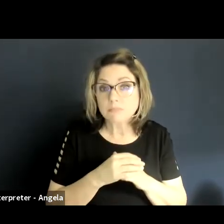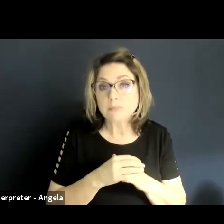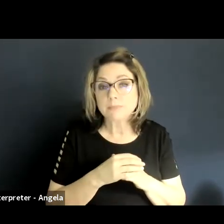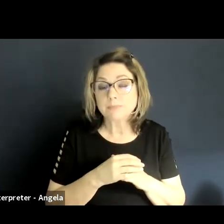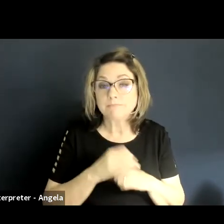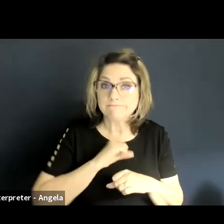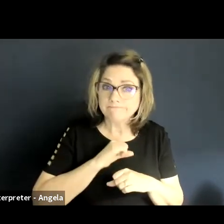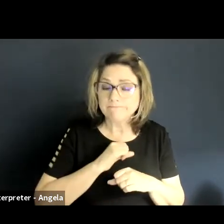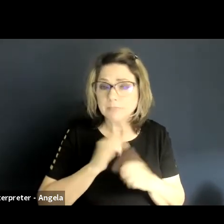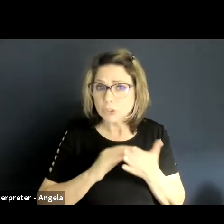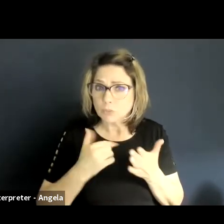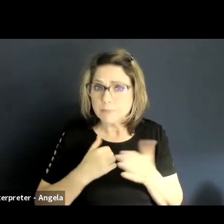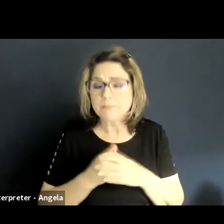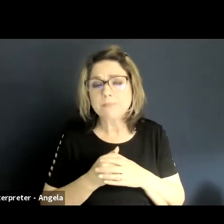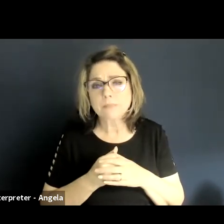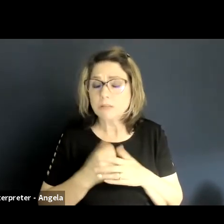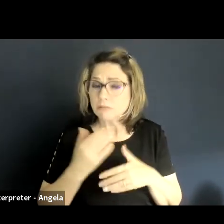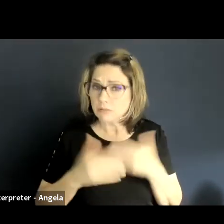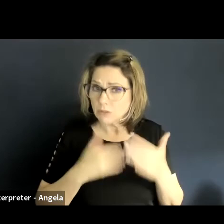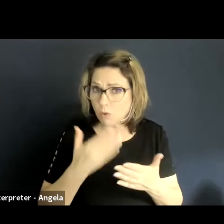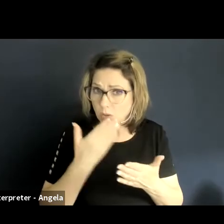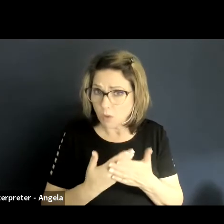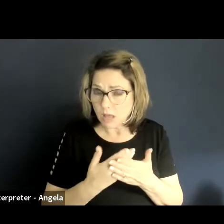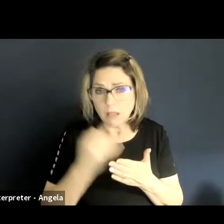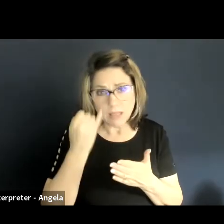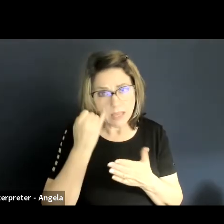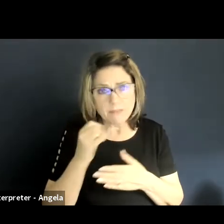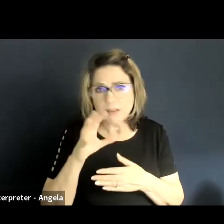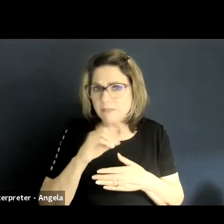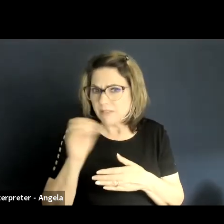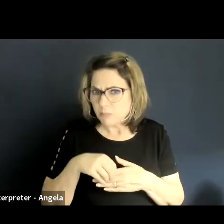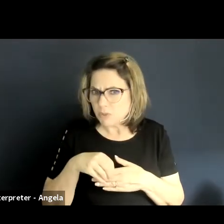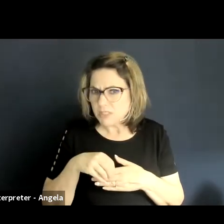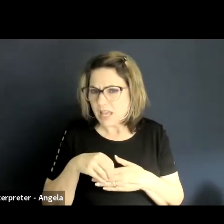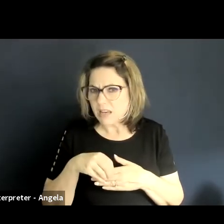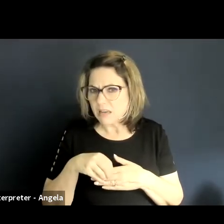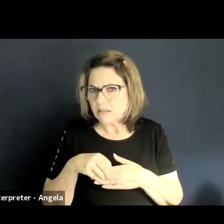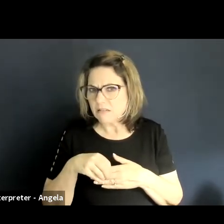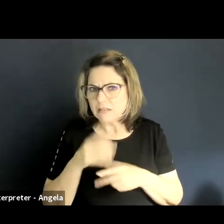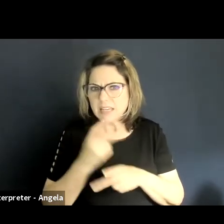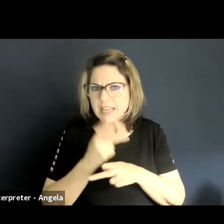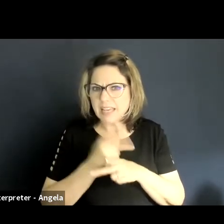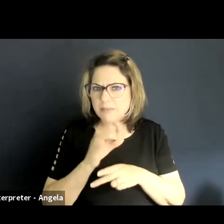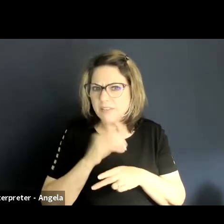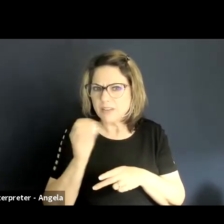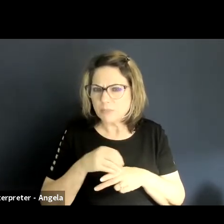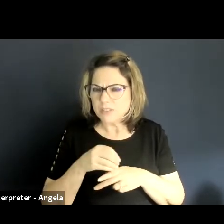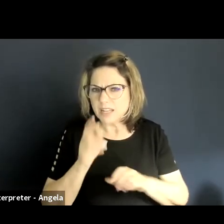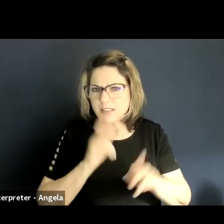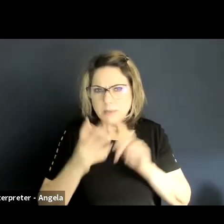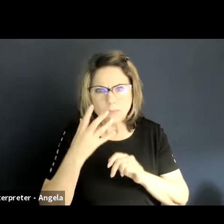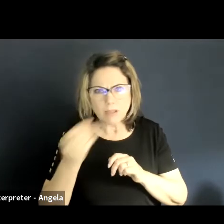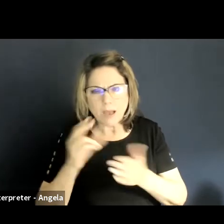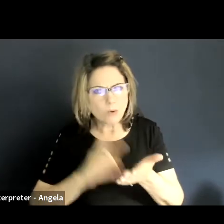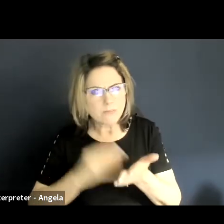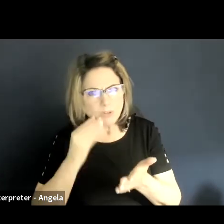Excuse me. Is it going well? I mean, if we did 50% people, if we kept 50% of the people out of nursing homes,